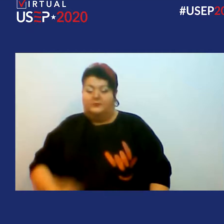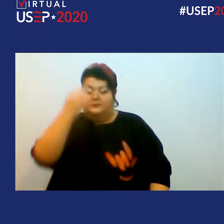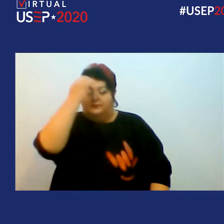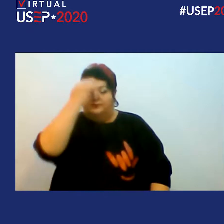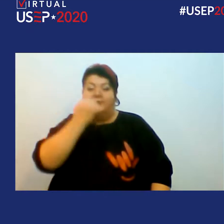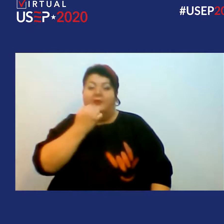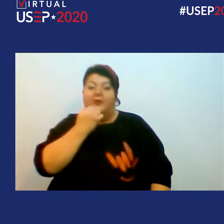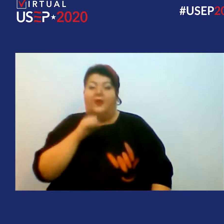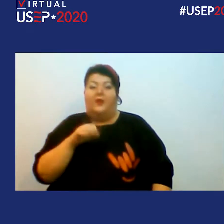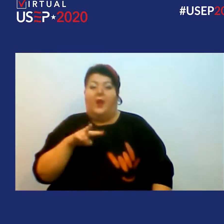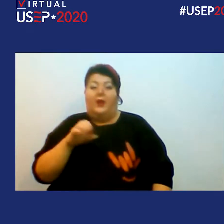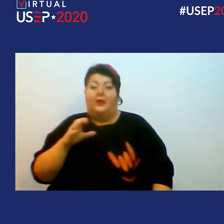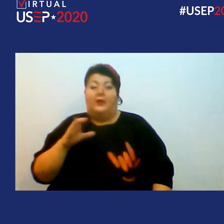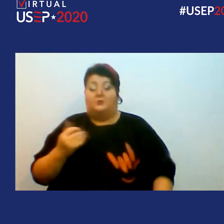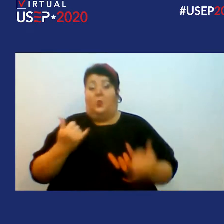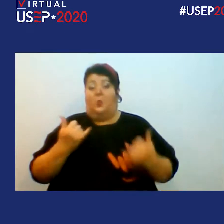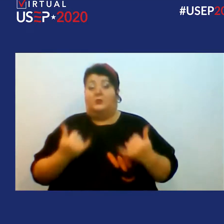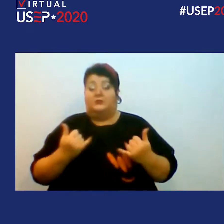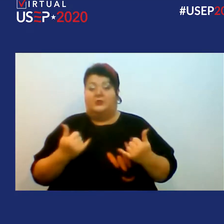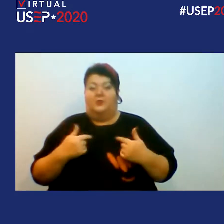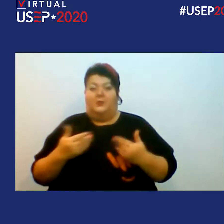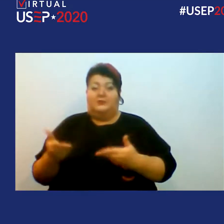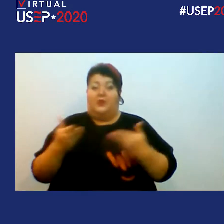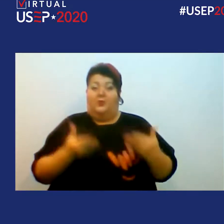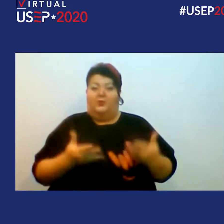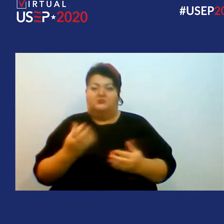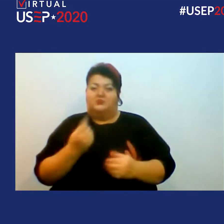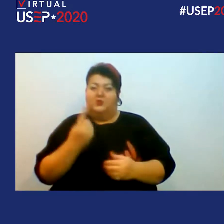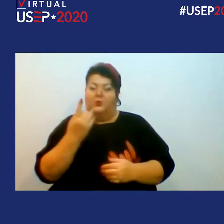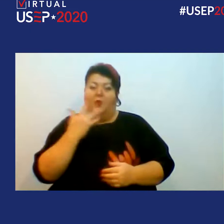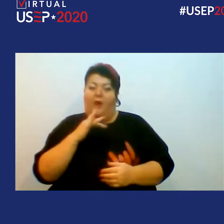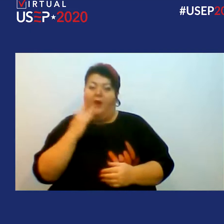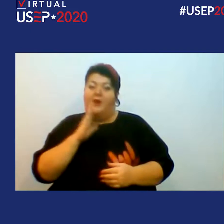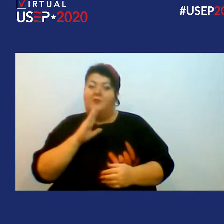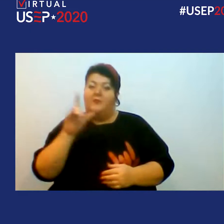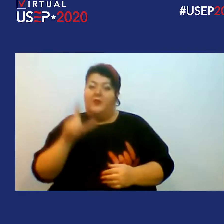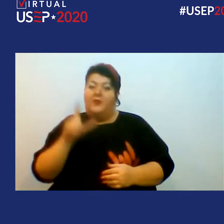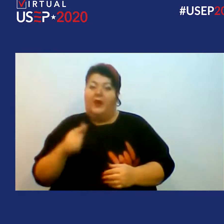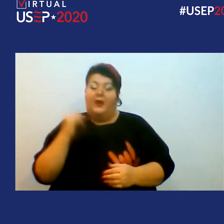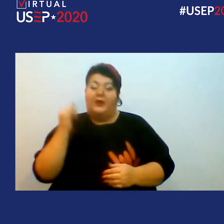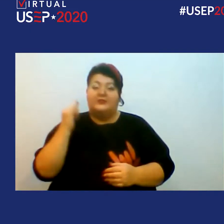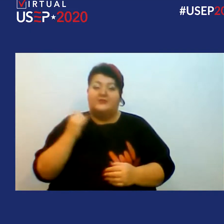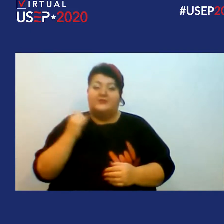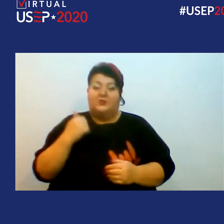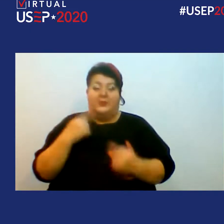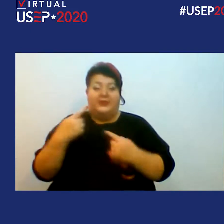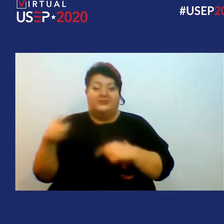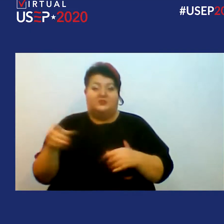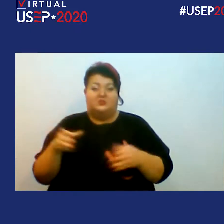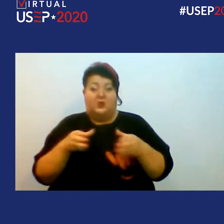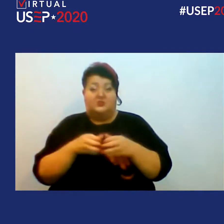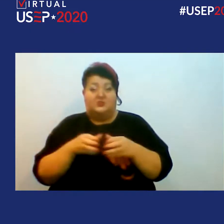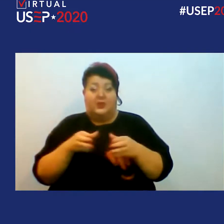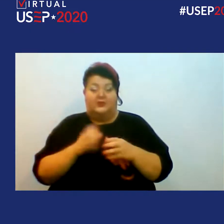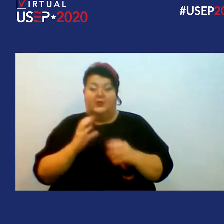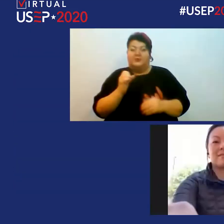in another American now who's calling in from a different state in the United States. So welcome to Sarah